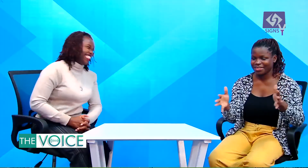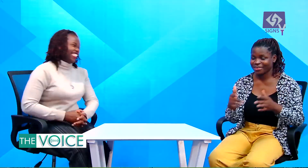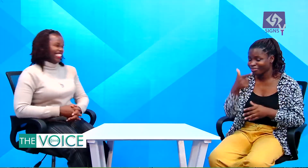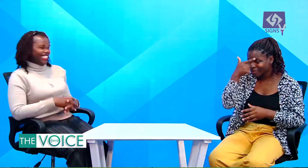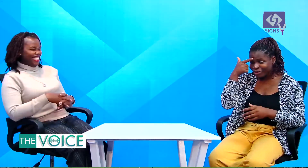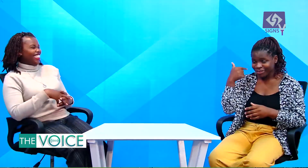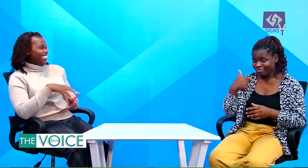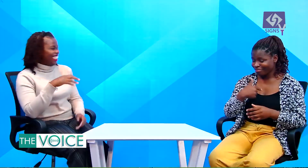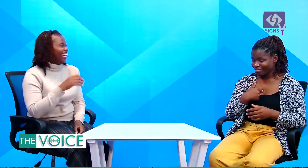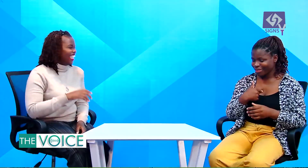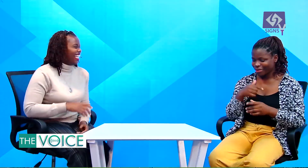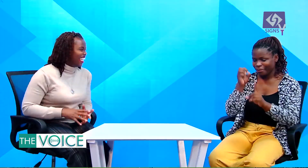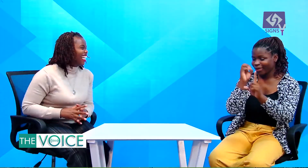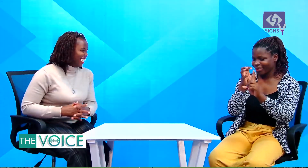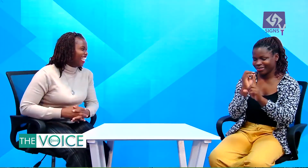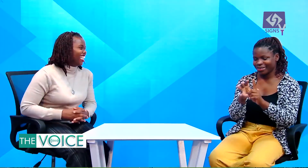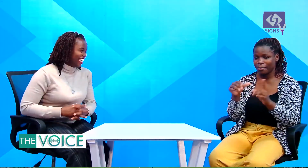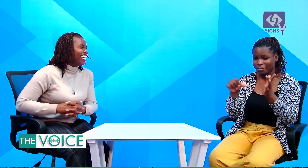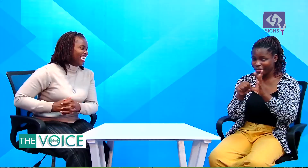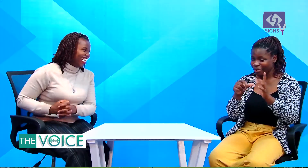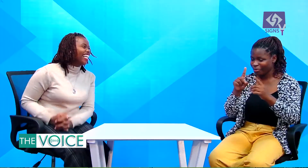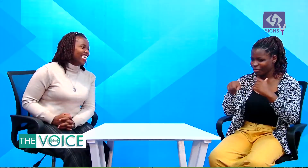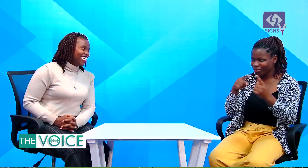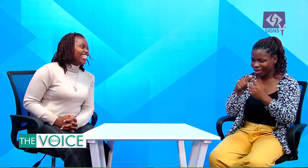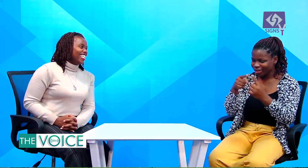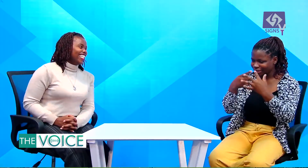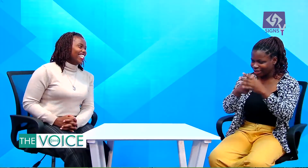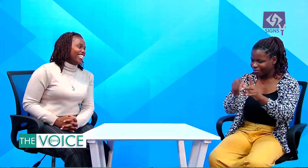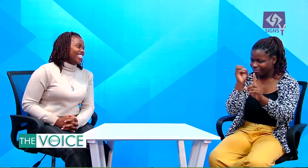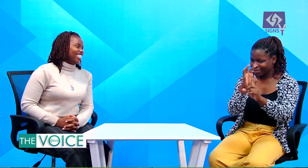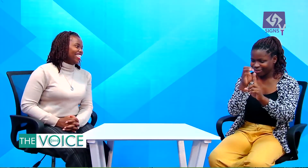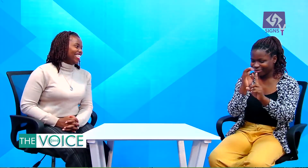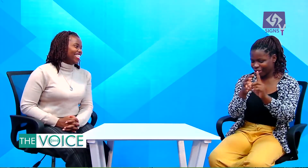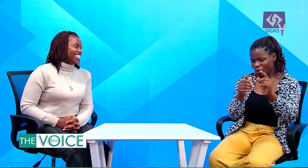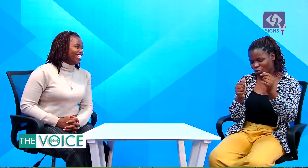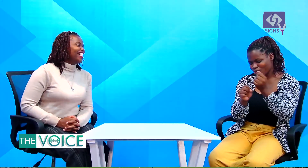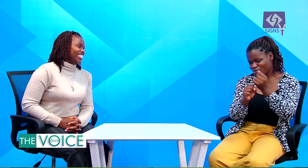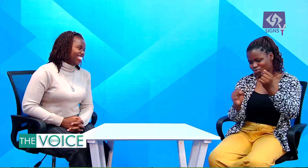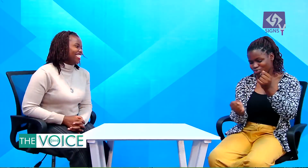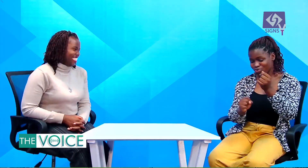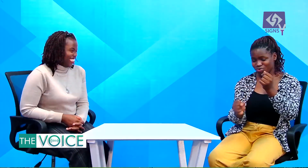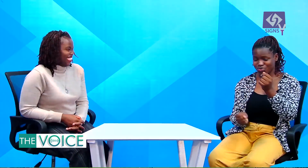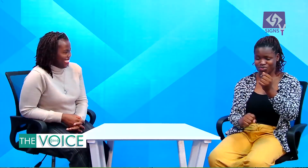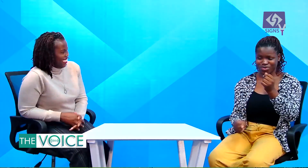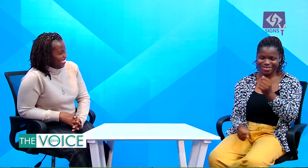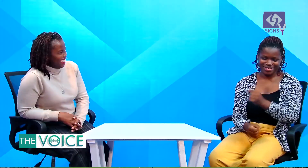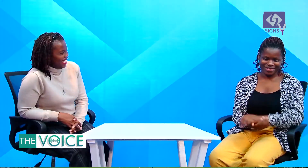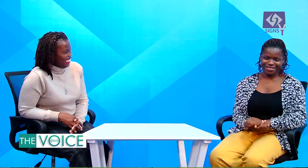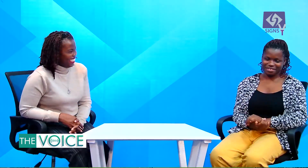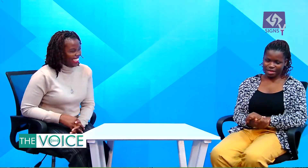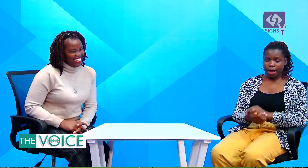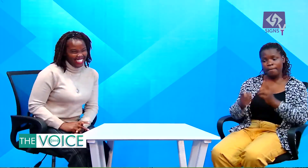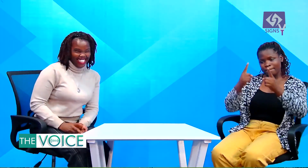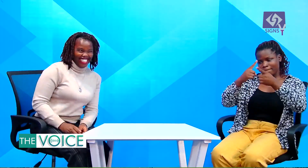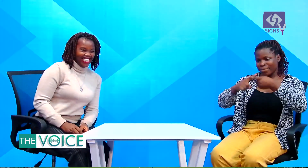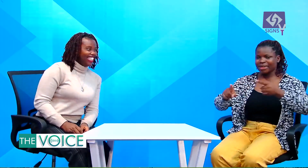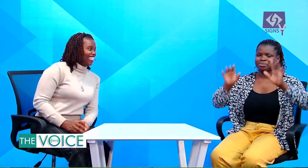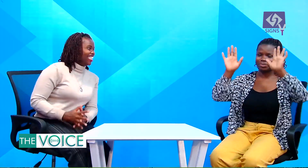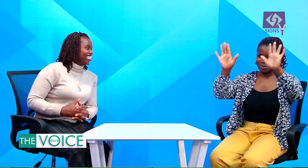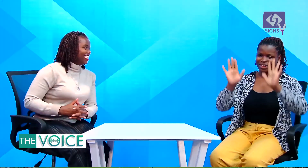I think that has been a very well elaborated one. So I don't want to start another mentorship session with our